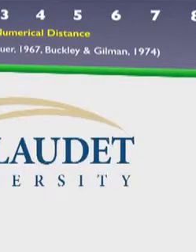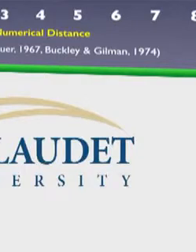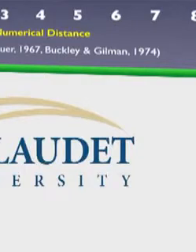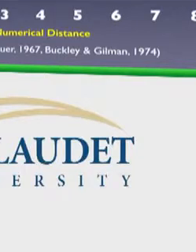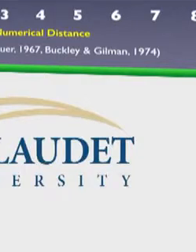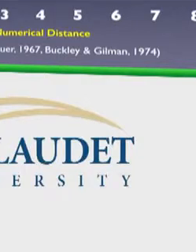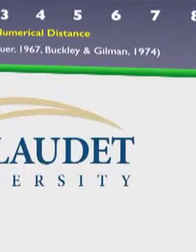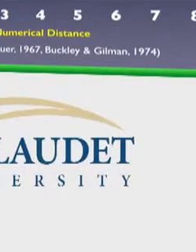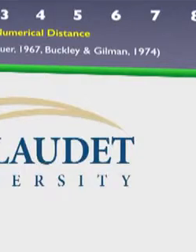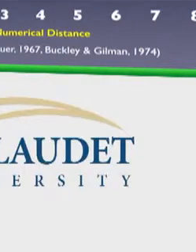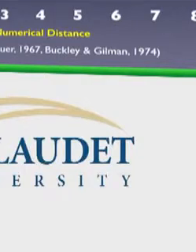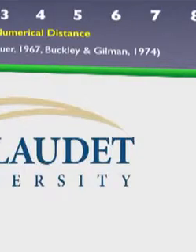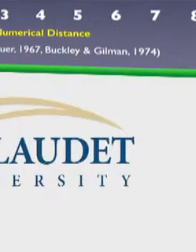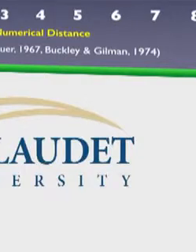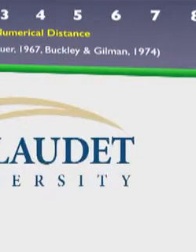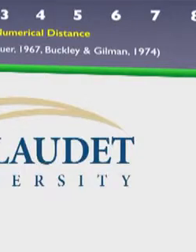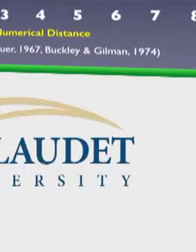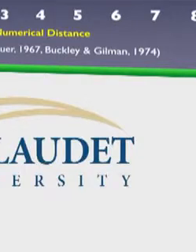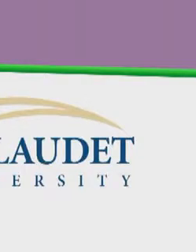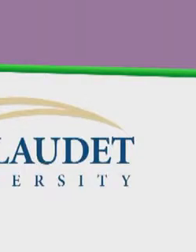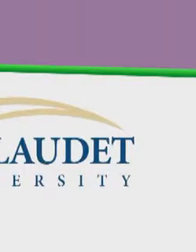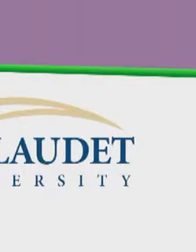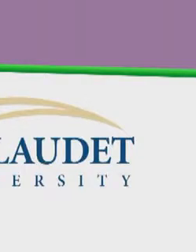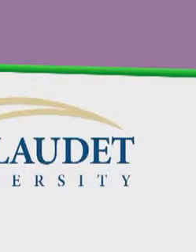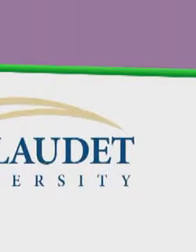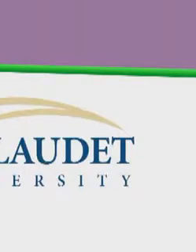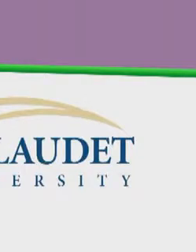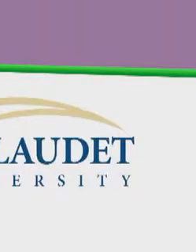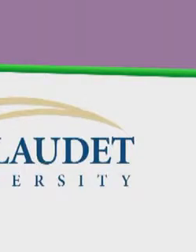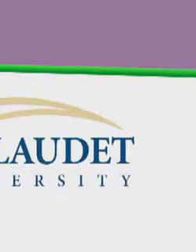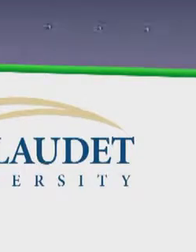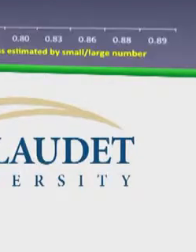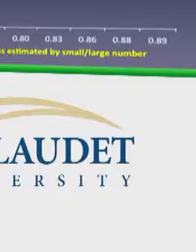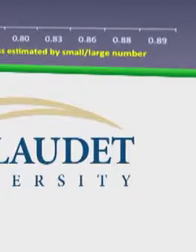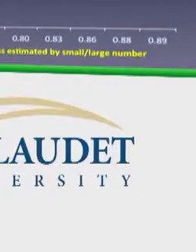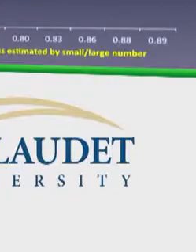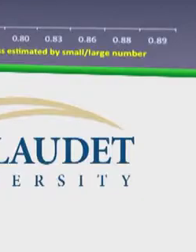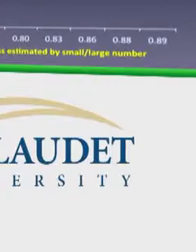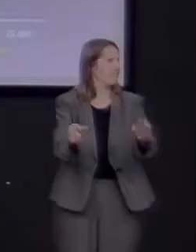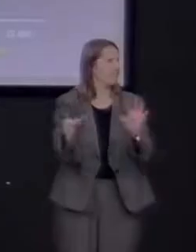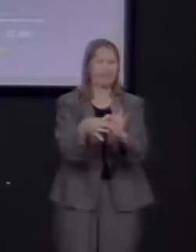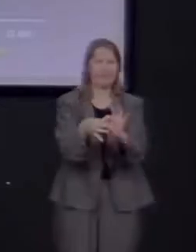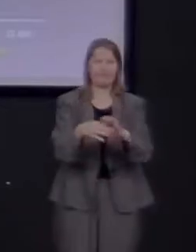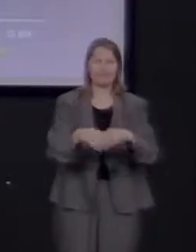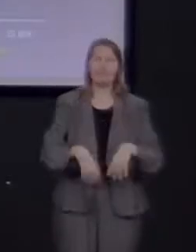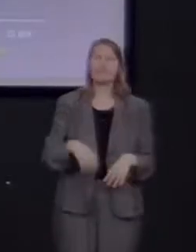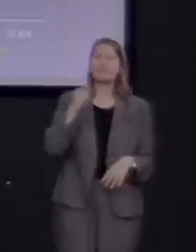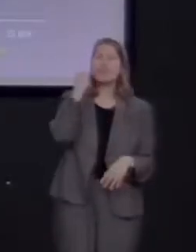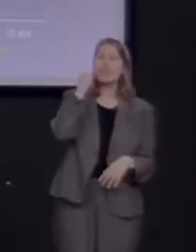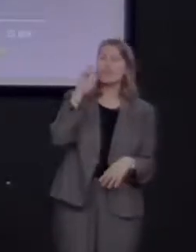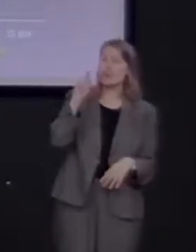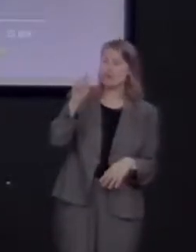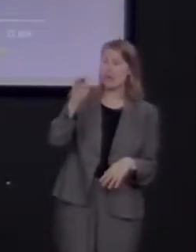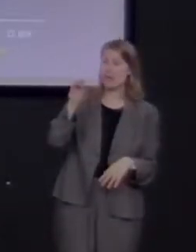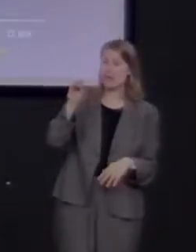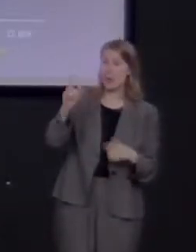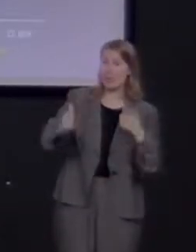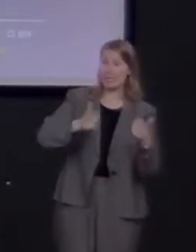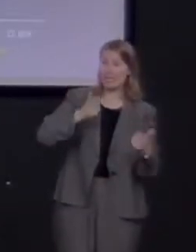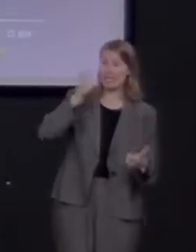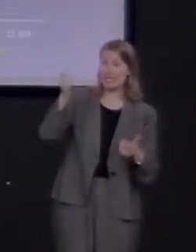ratio and distance are highly correlated. What you can see here is that when the ratio is relatively